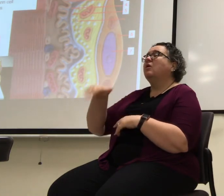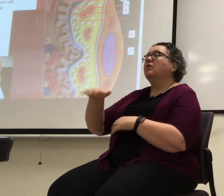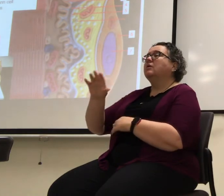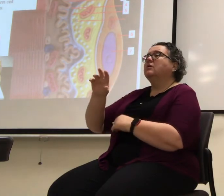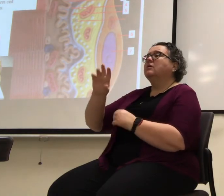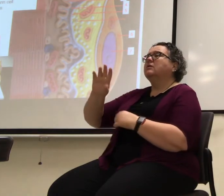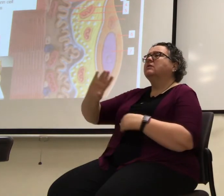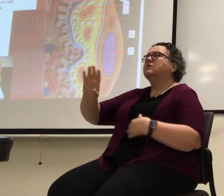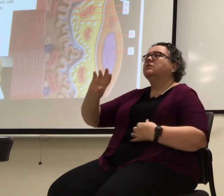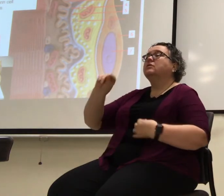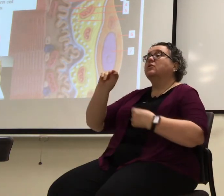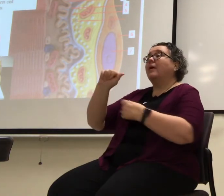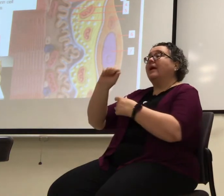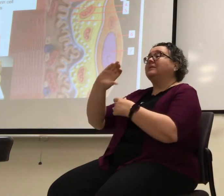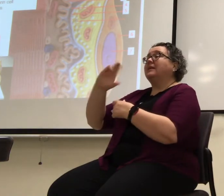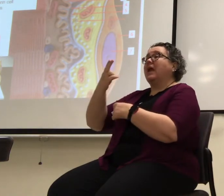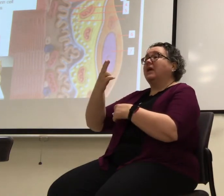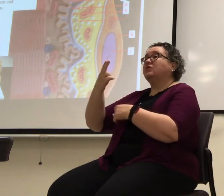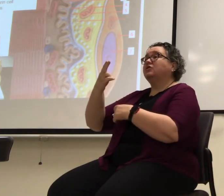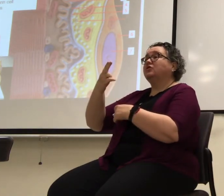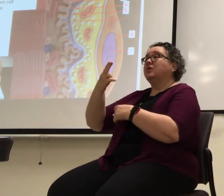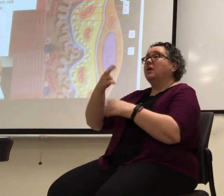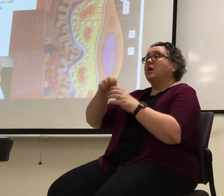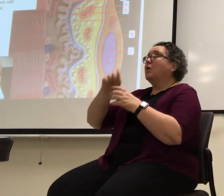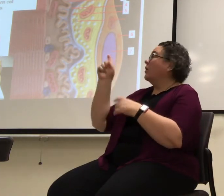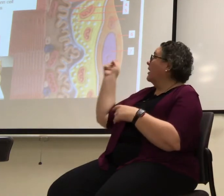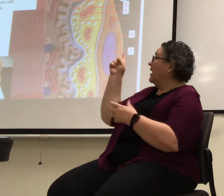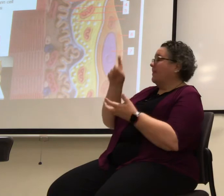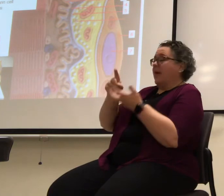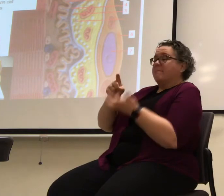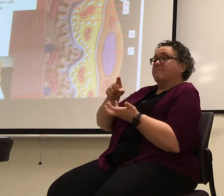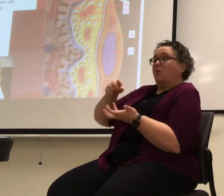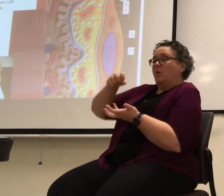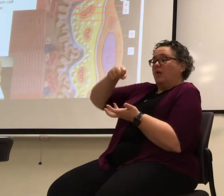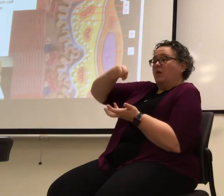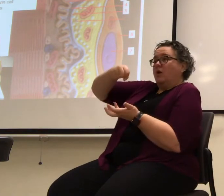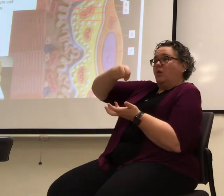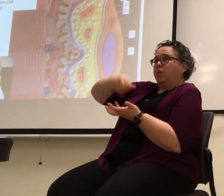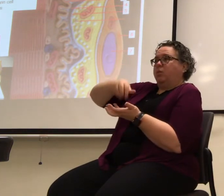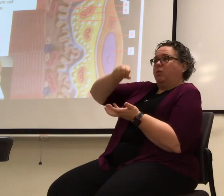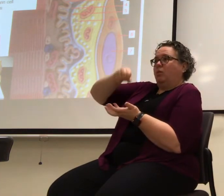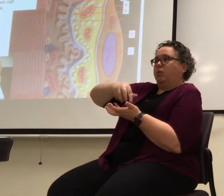Okay, sorry. That's fine, that's fine. Yeah, I don't want to create confusion.